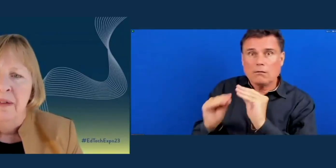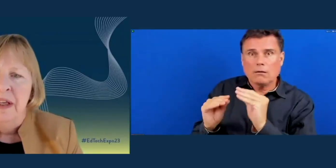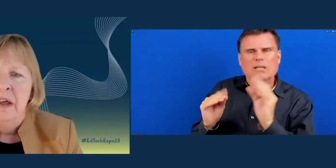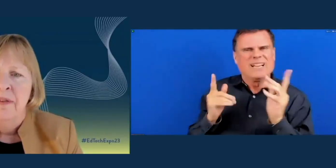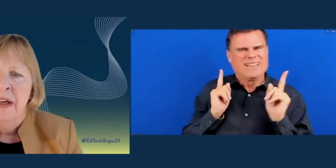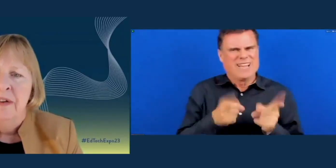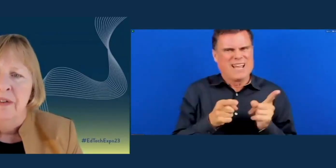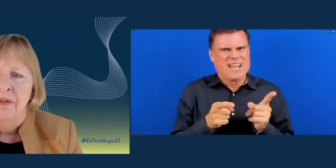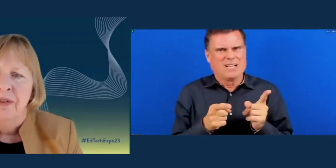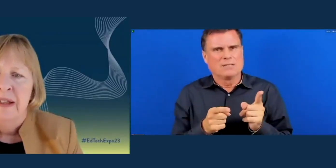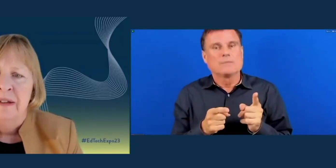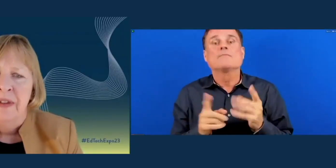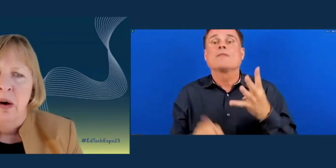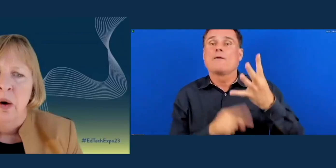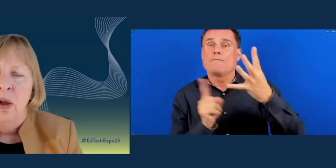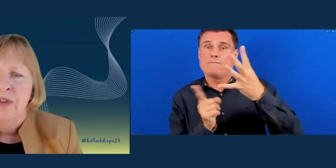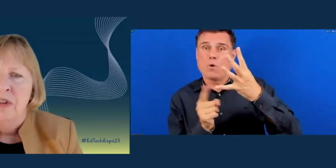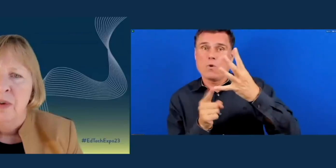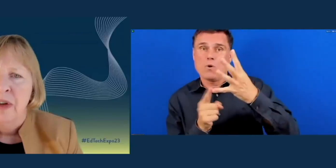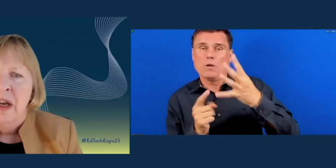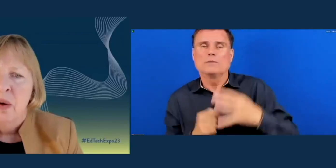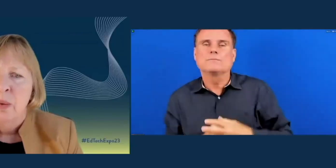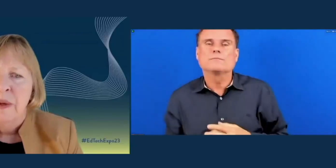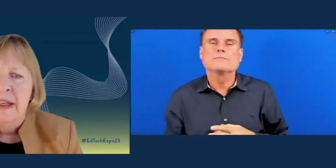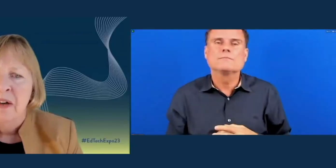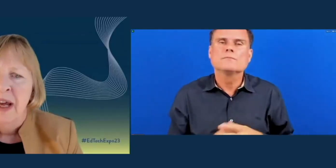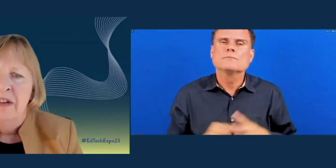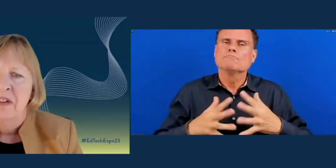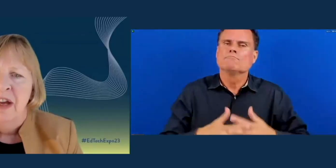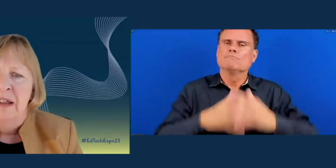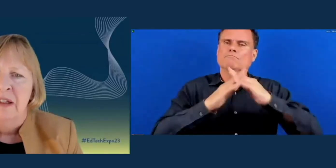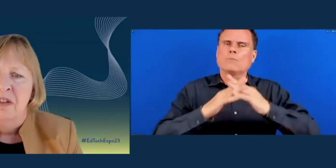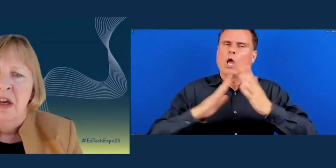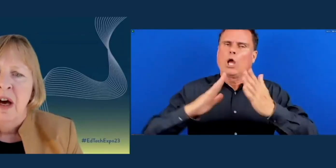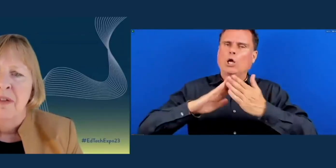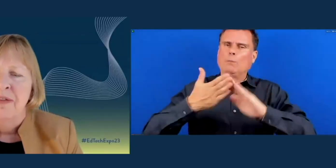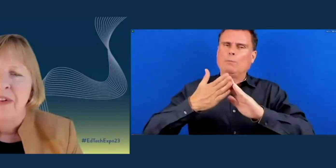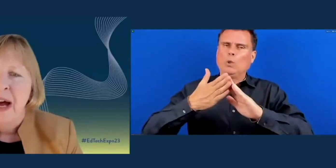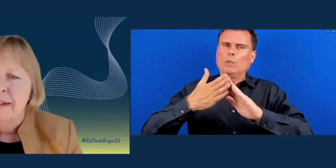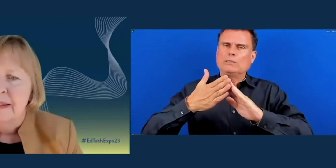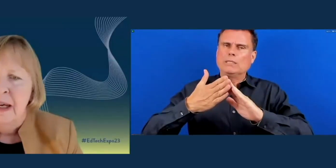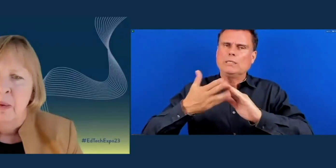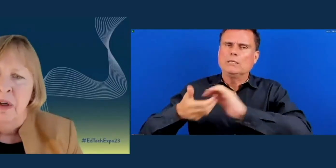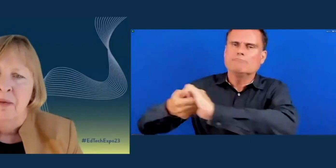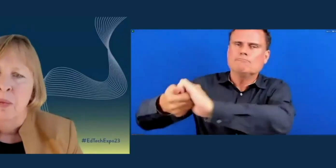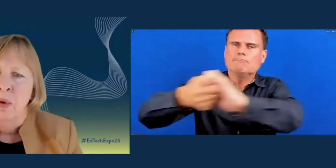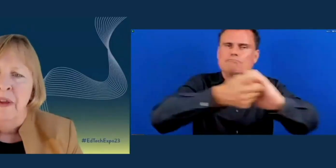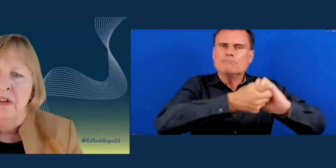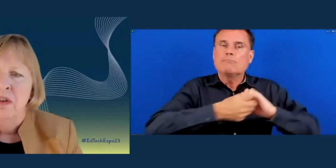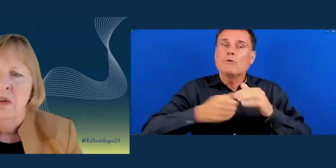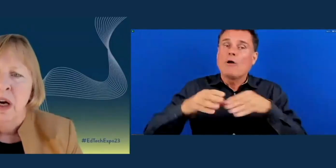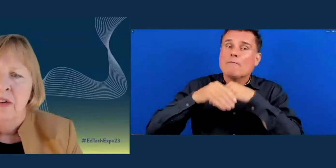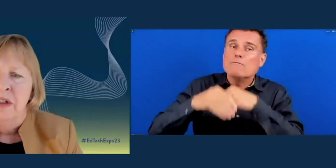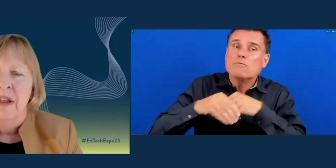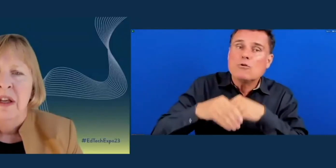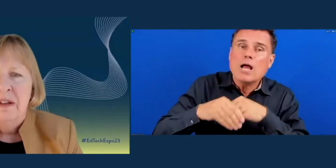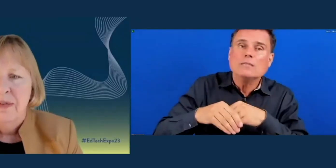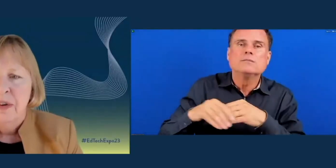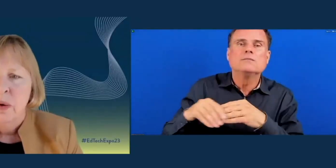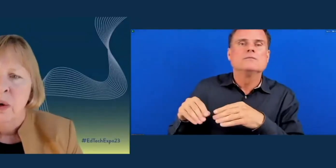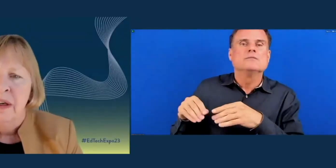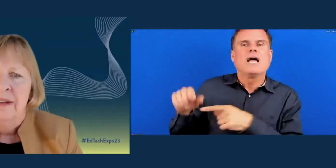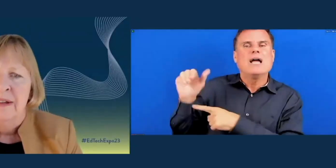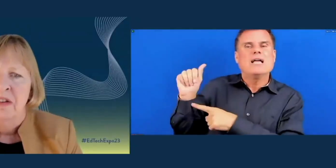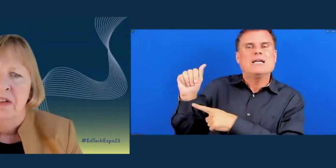of innovators and friends of the All Children Reading Grand Challenge, a vast network of more than 200